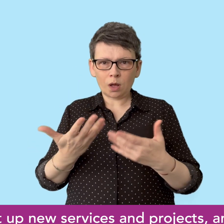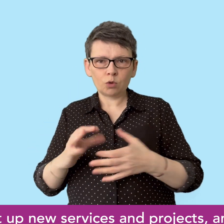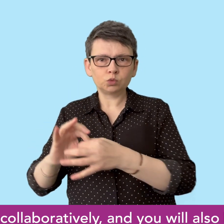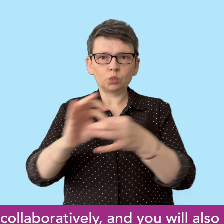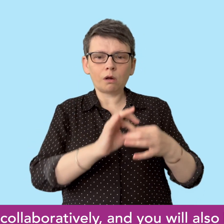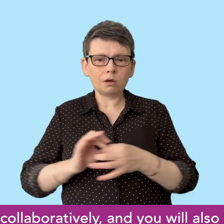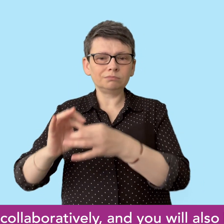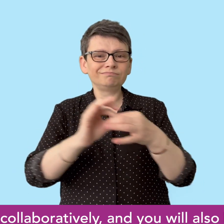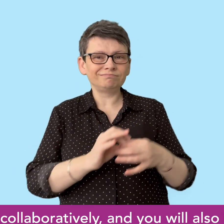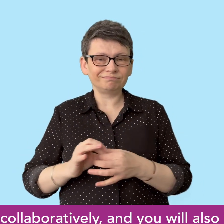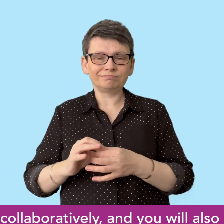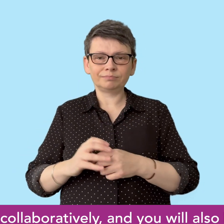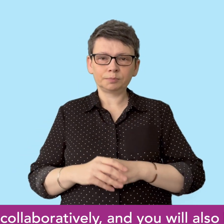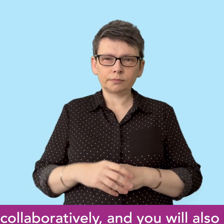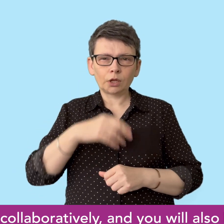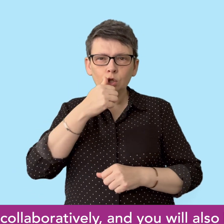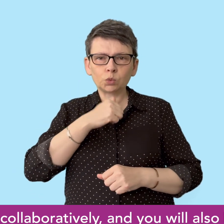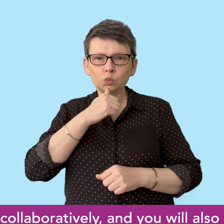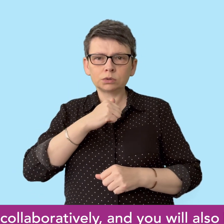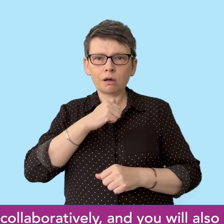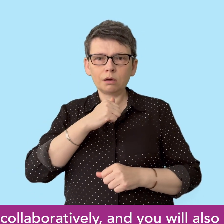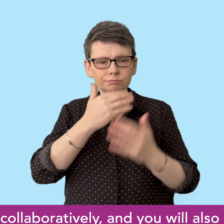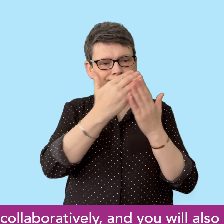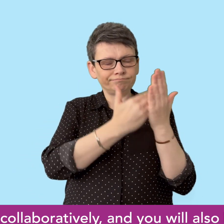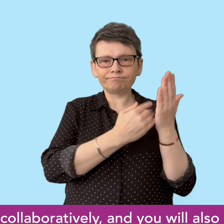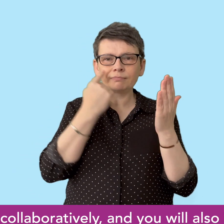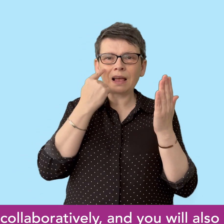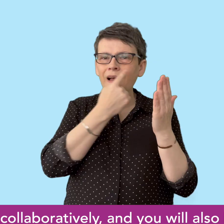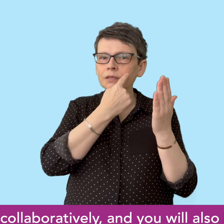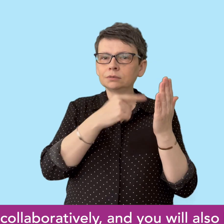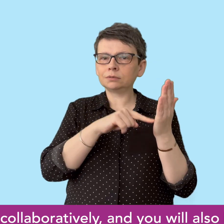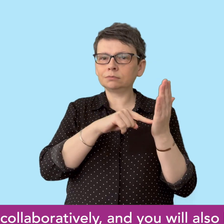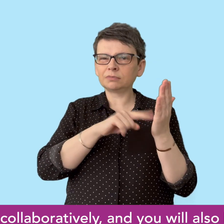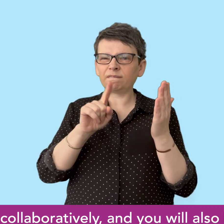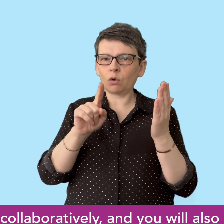work collaboratively, and you will also be skilled in evidence-based influencing.